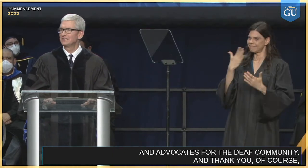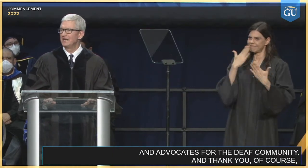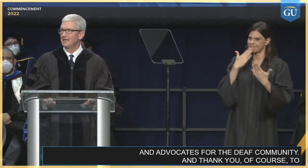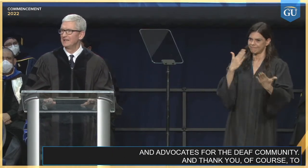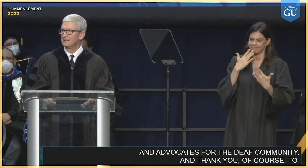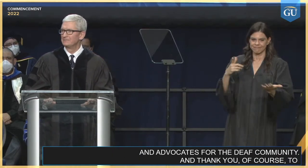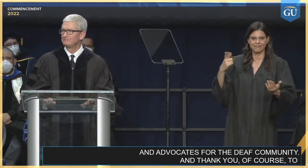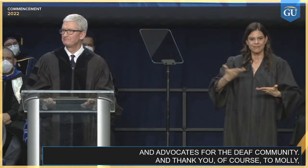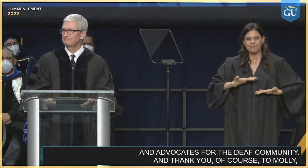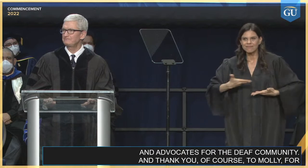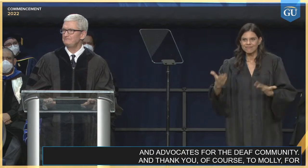today.